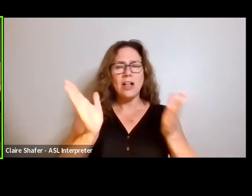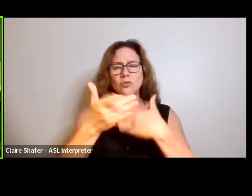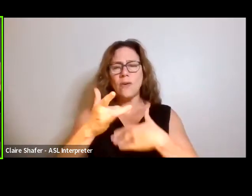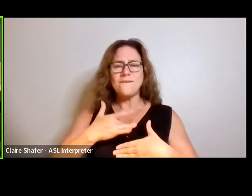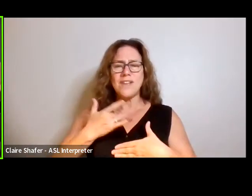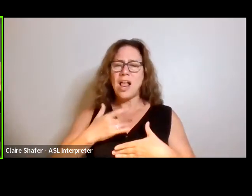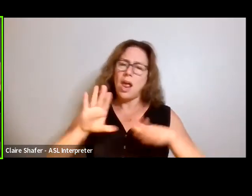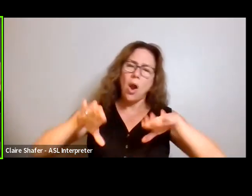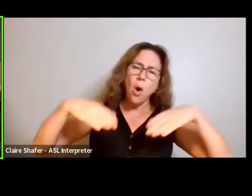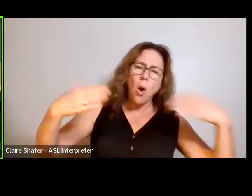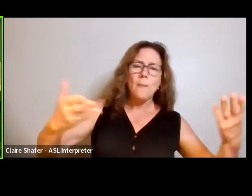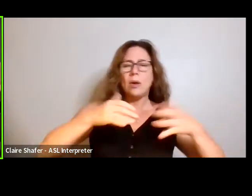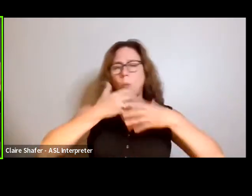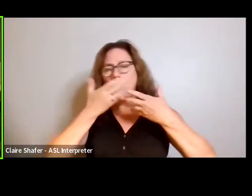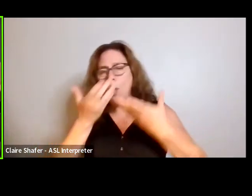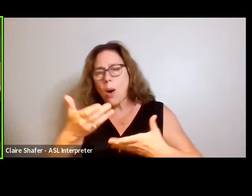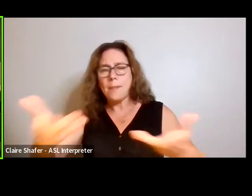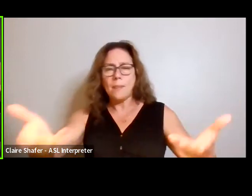and ready to go.